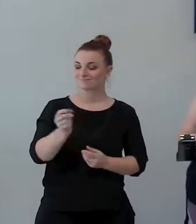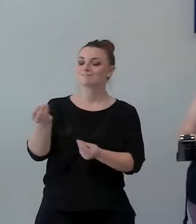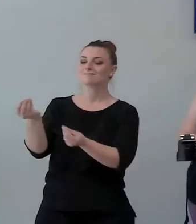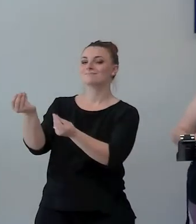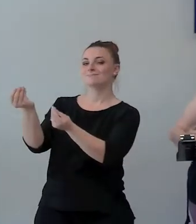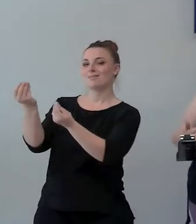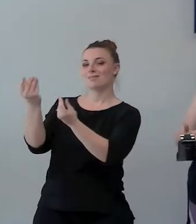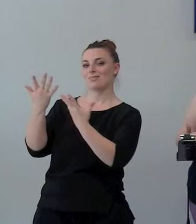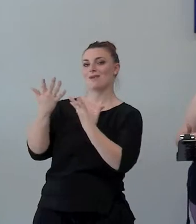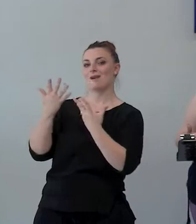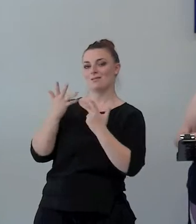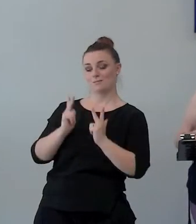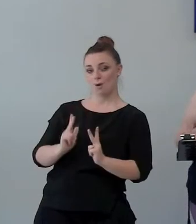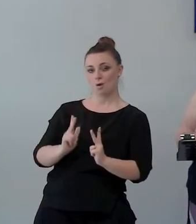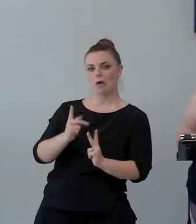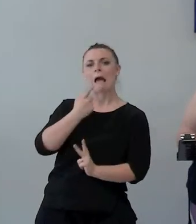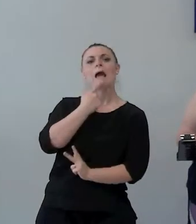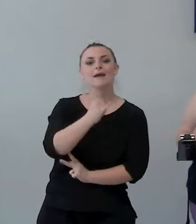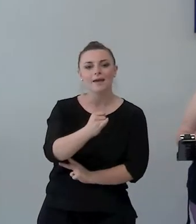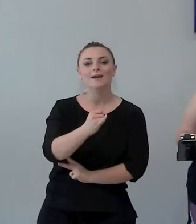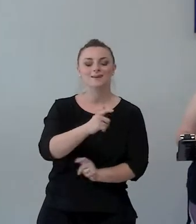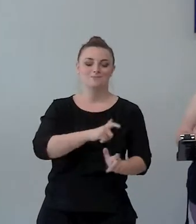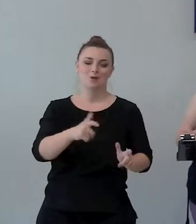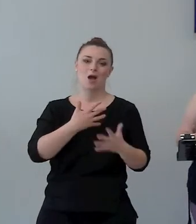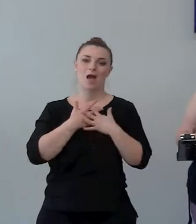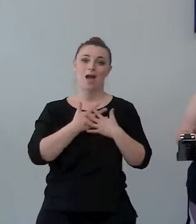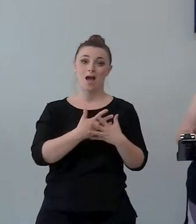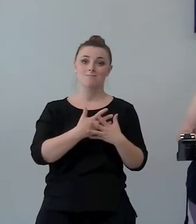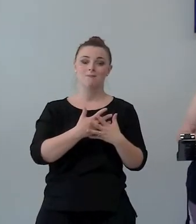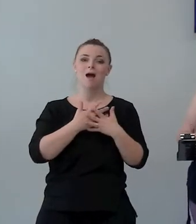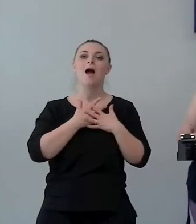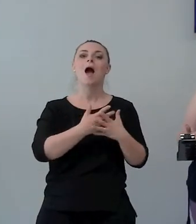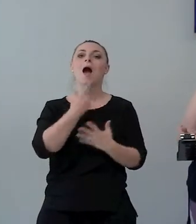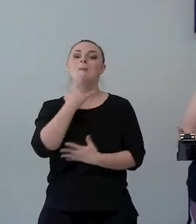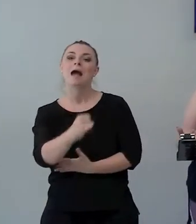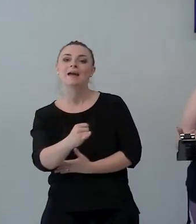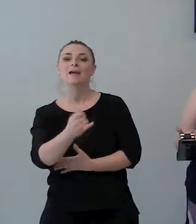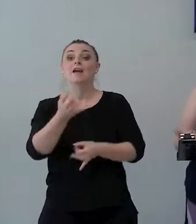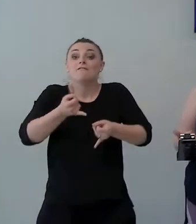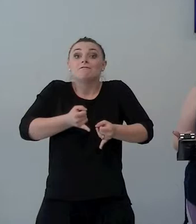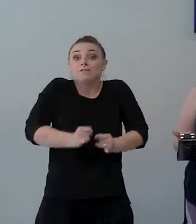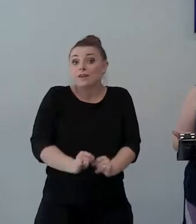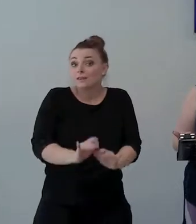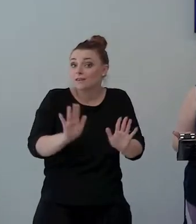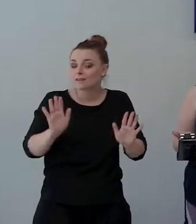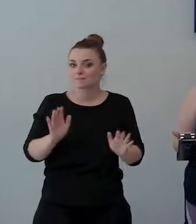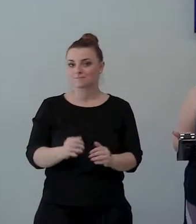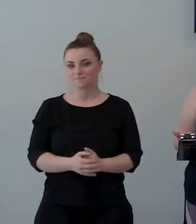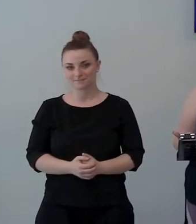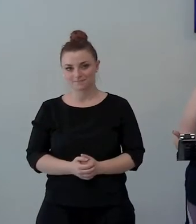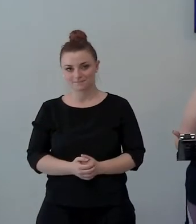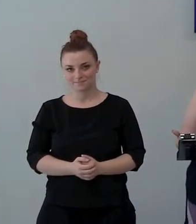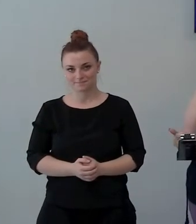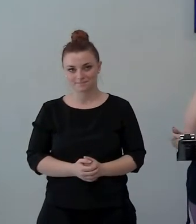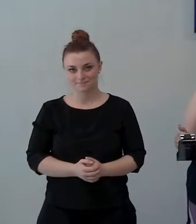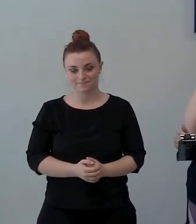riposo a chi ama e Egli ama i suoi figli. Because the Lord gives rest to those